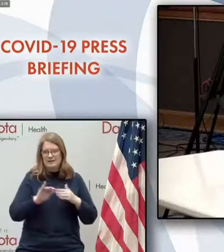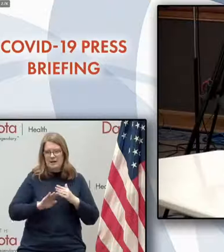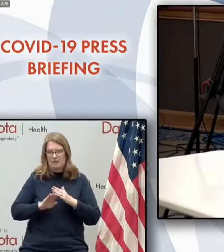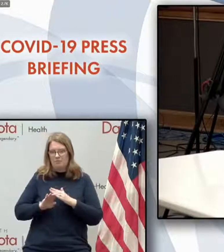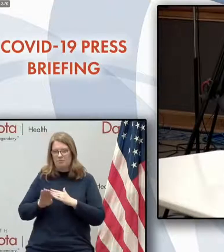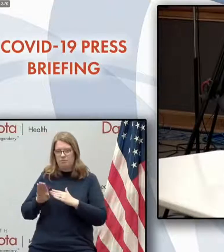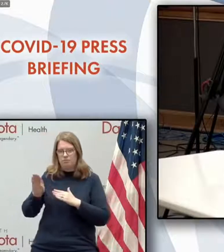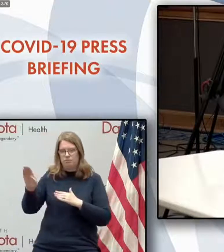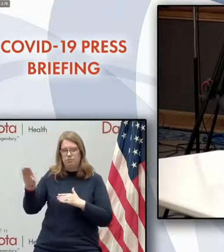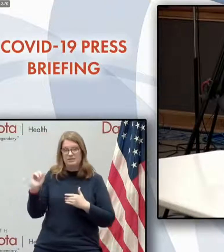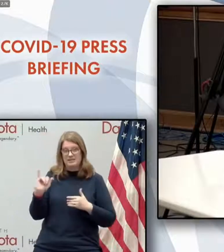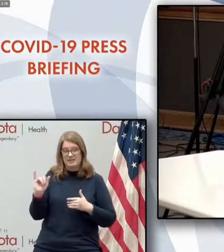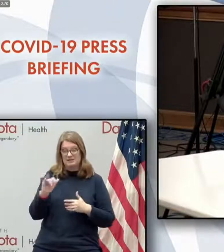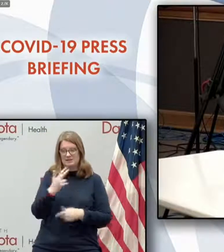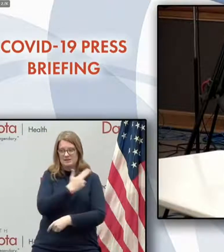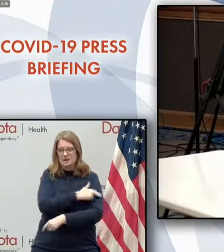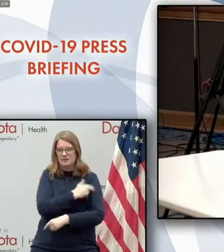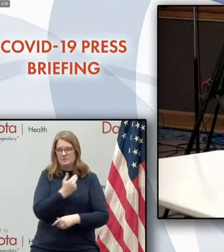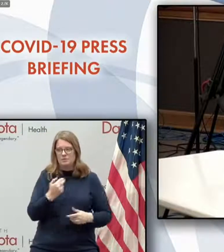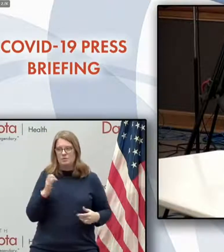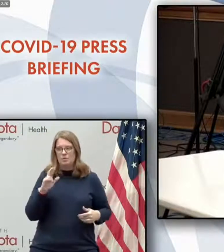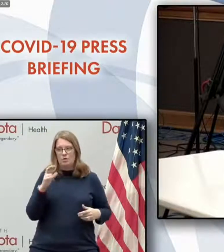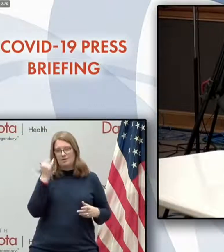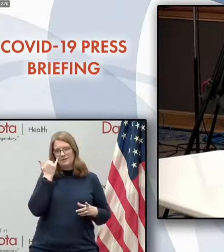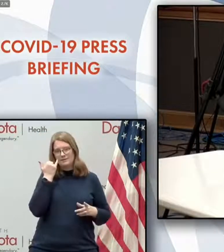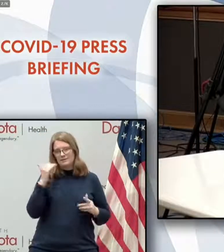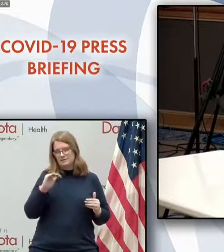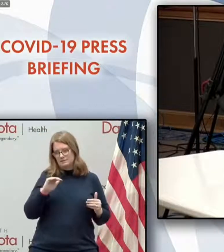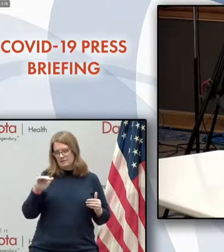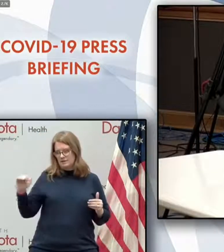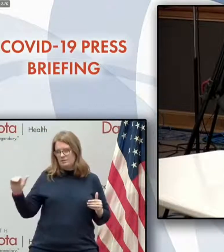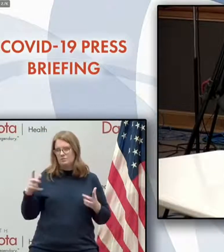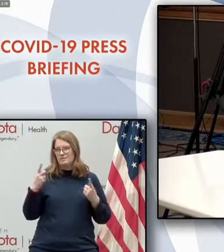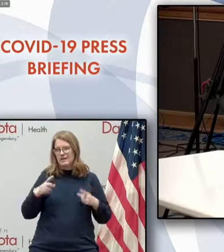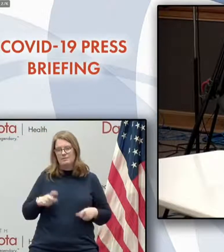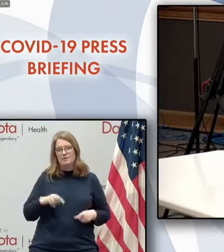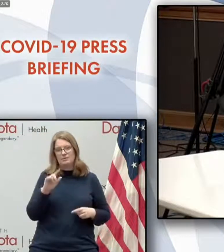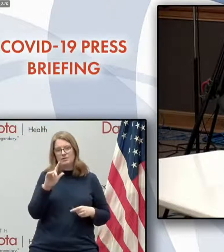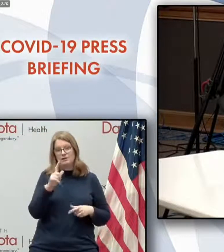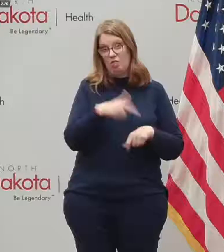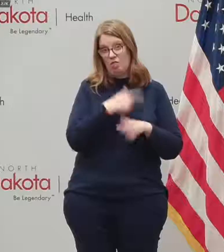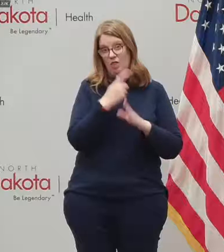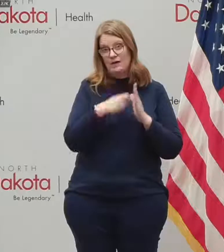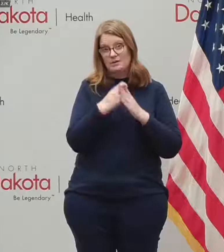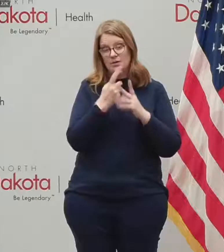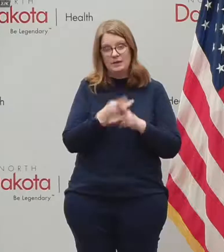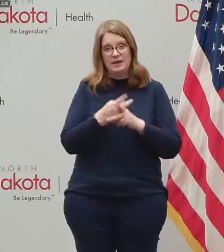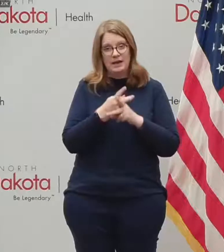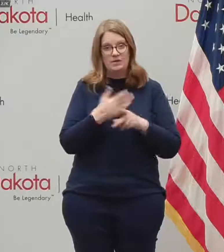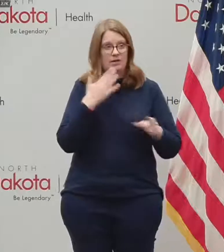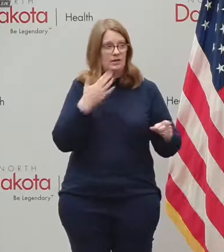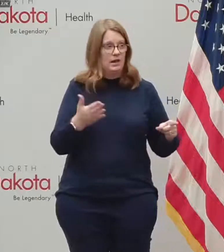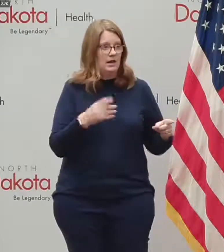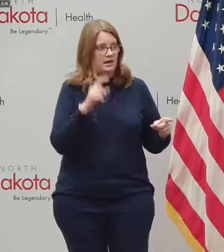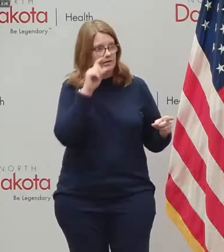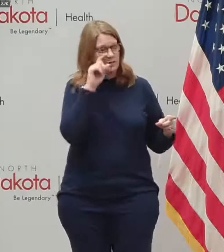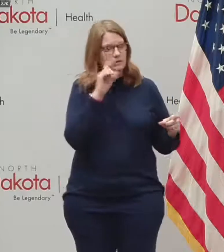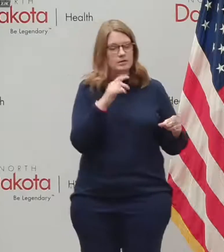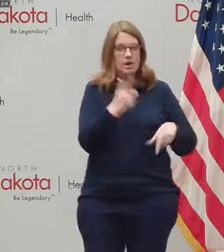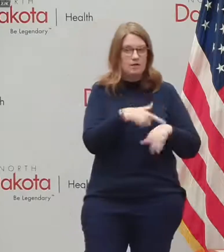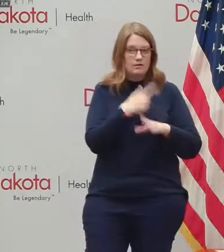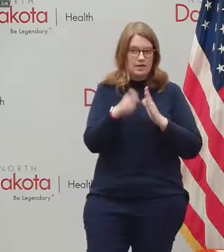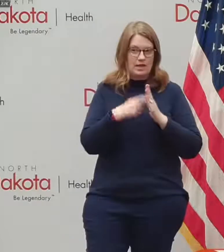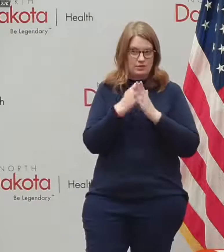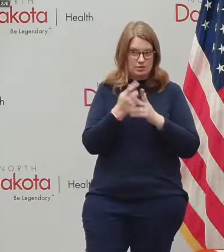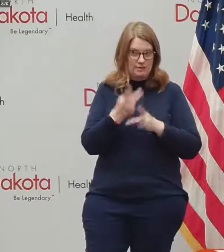as hospitals going upwards, or if it's balanced, or what's going on there. Yeah, thanks. The trend line for long-term care